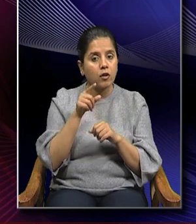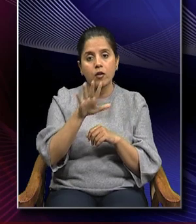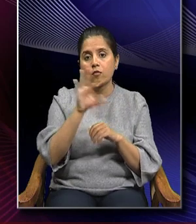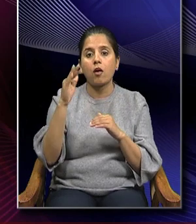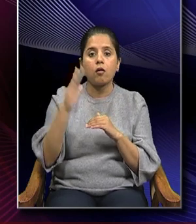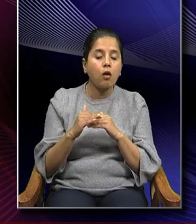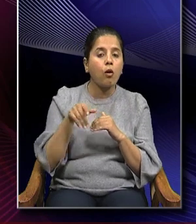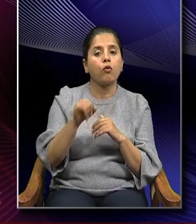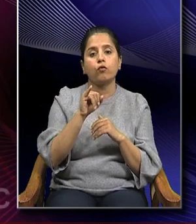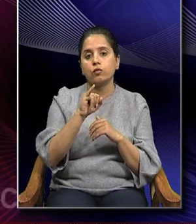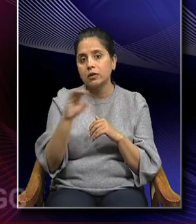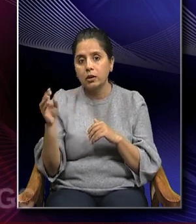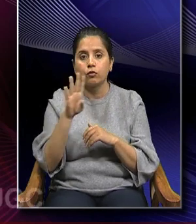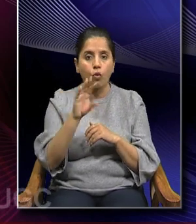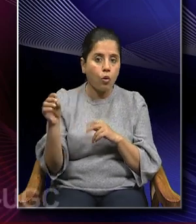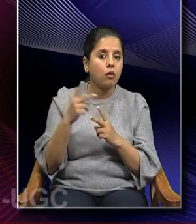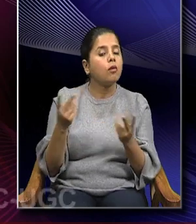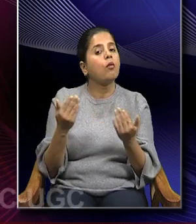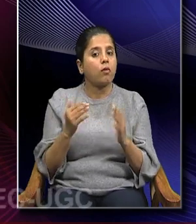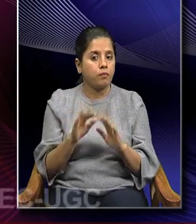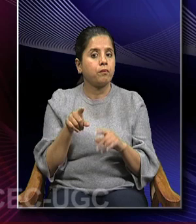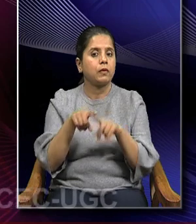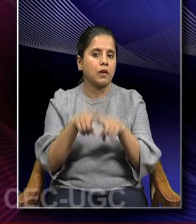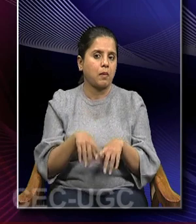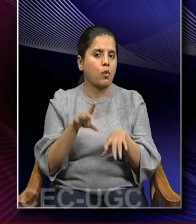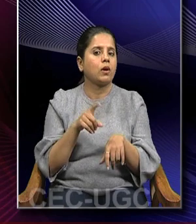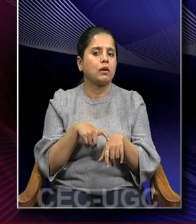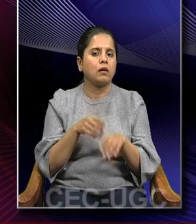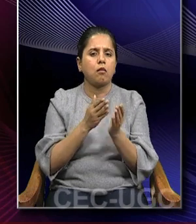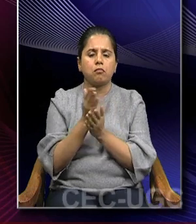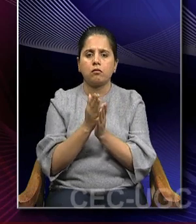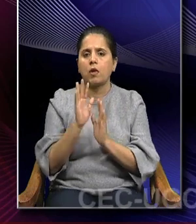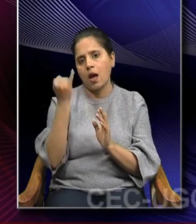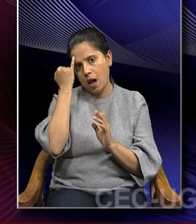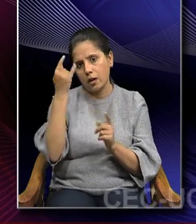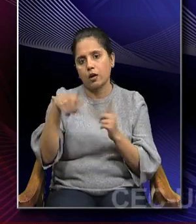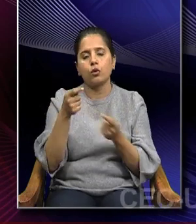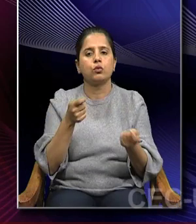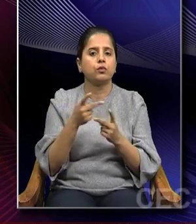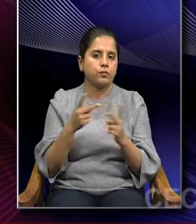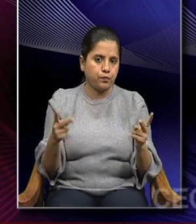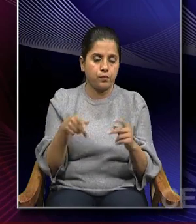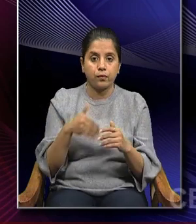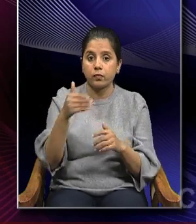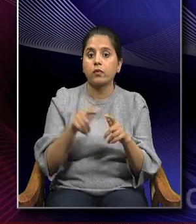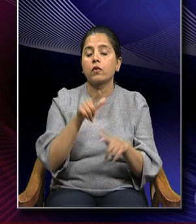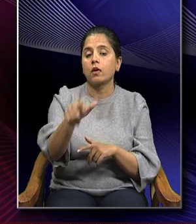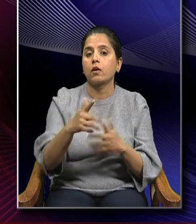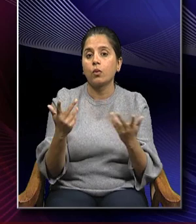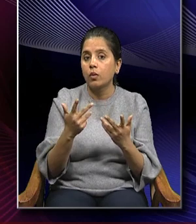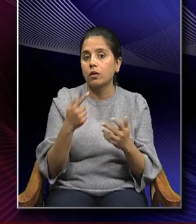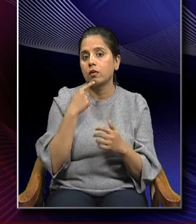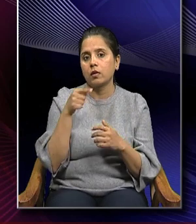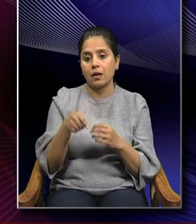or 600 or 400 or so, depending upon the types of idea you are dealing with. The next step is, once